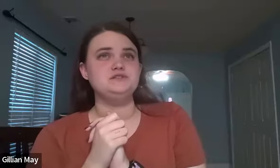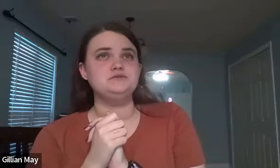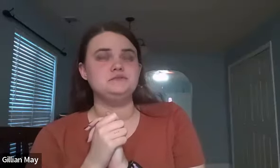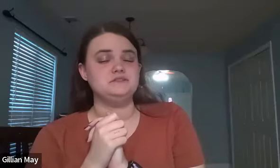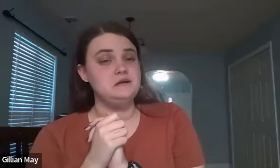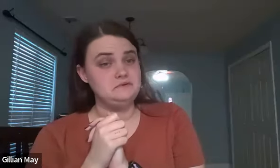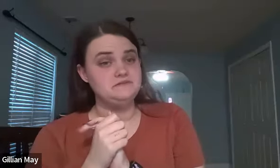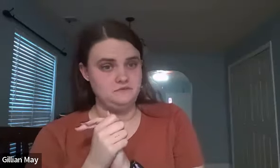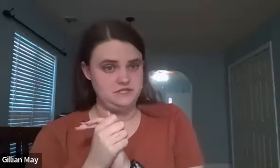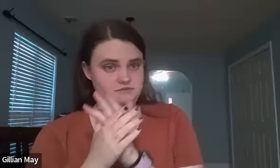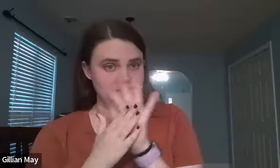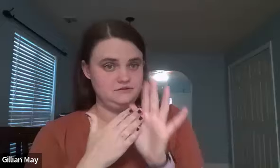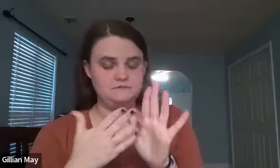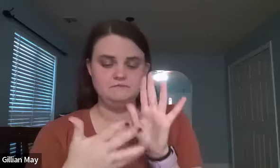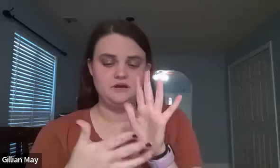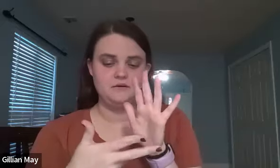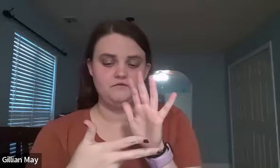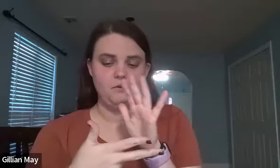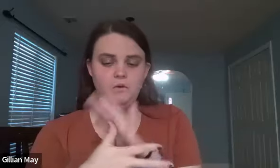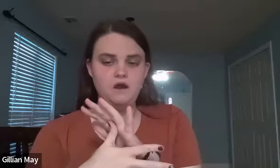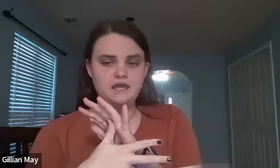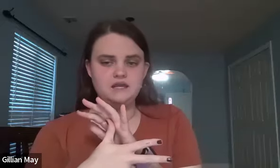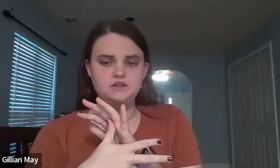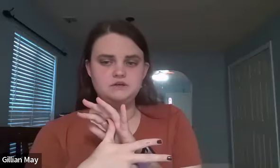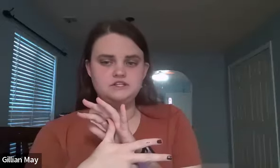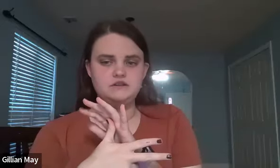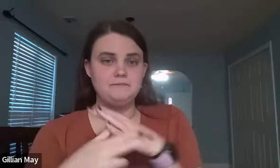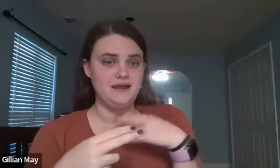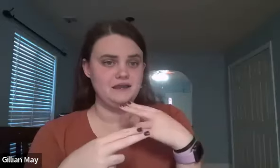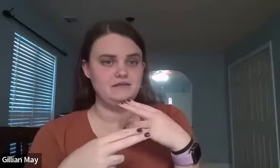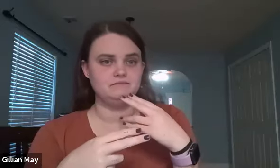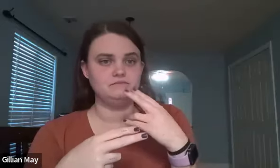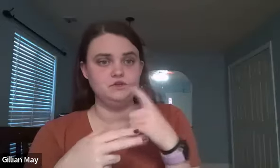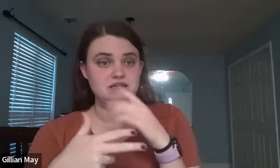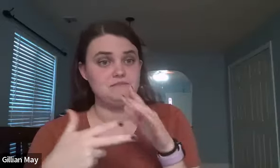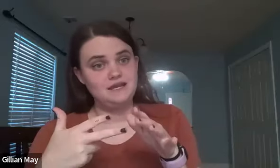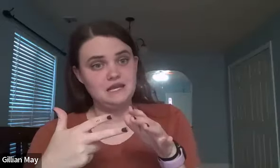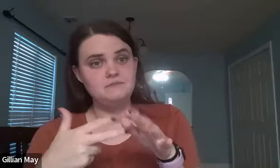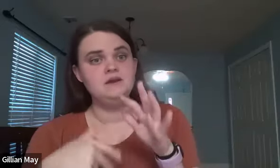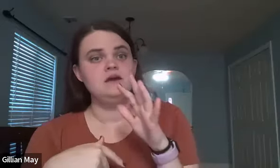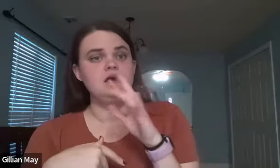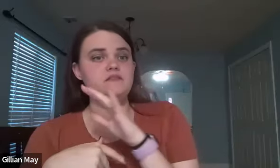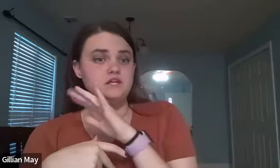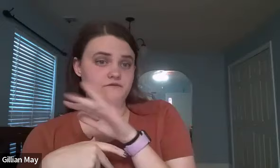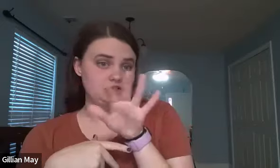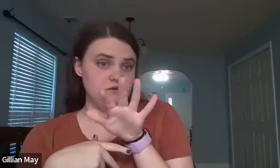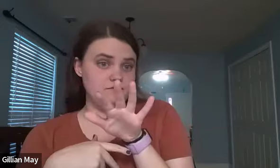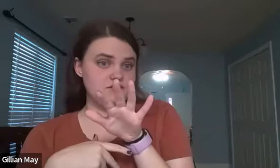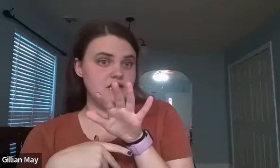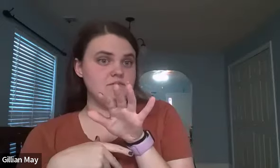do, there's a couple different ways you would do it. But for one, you would do like you would say my name, and then you would fingerspell your first name, and then